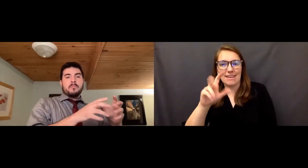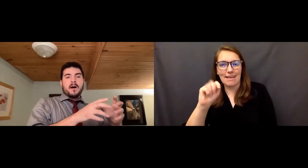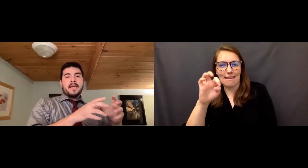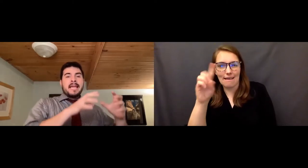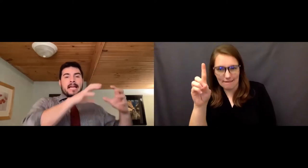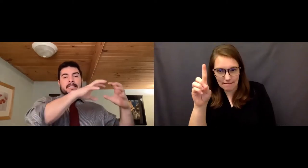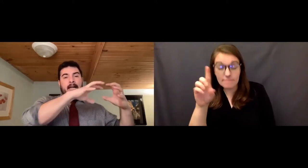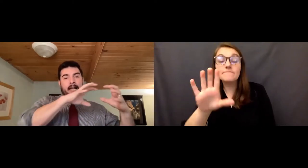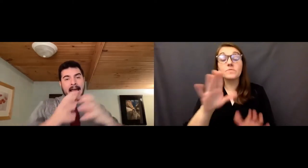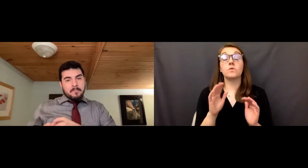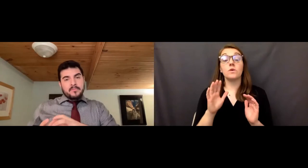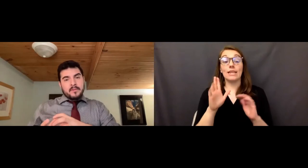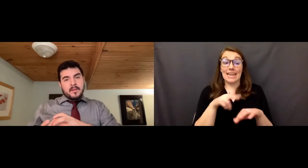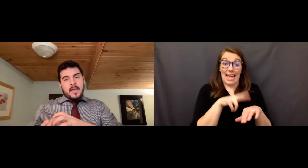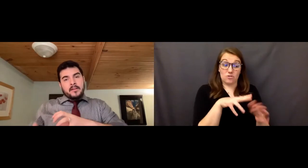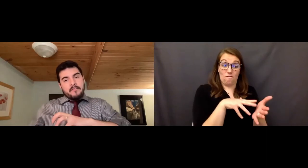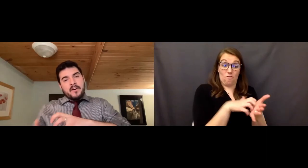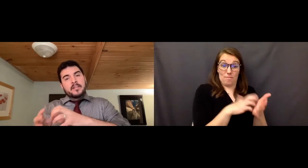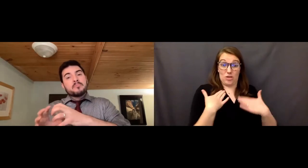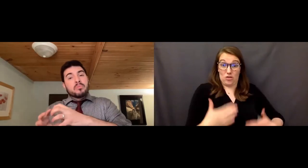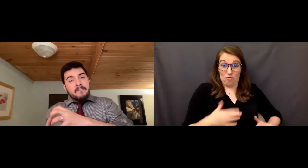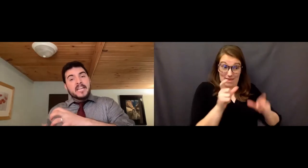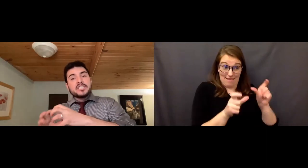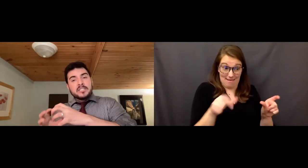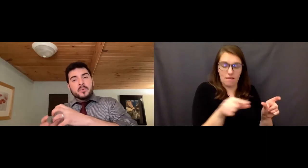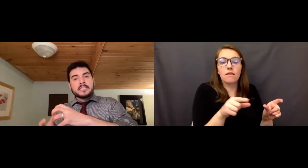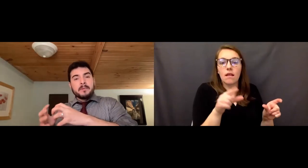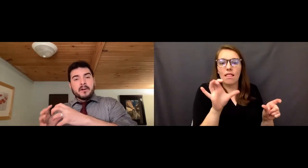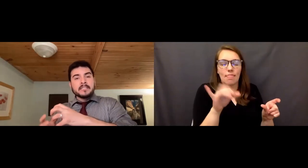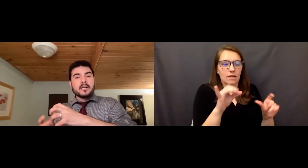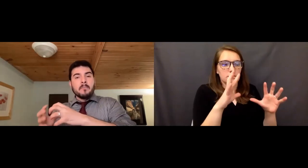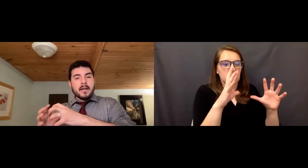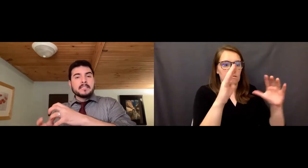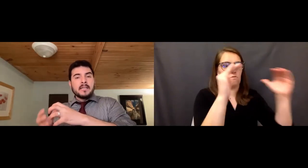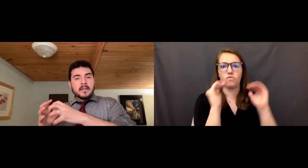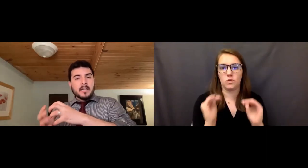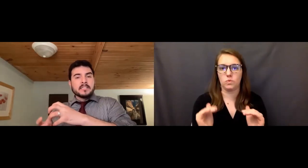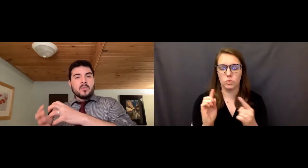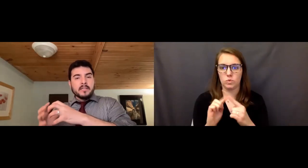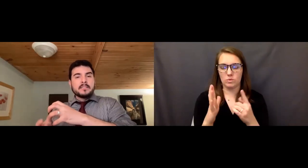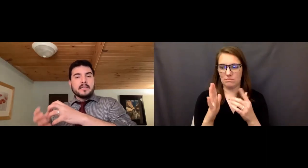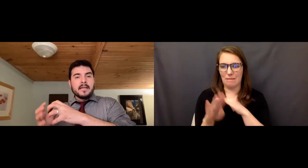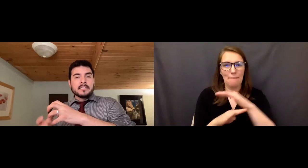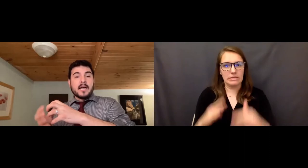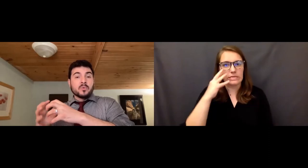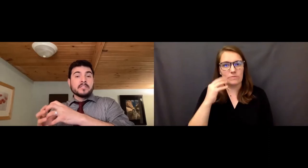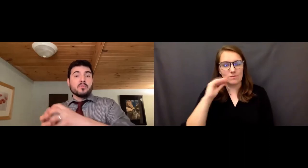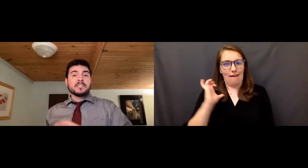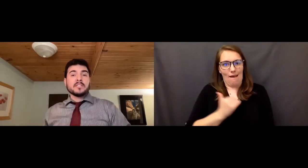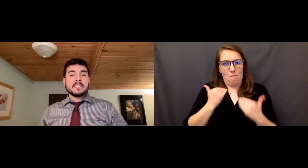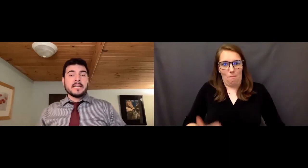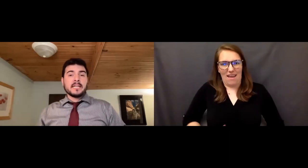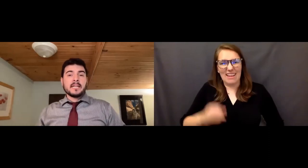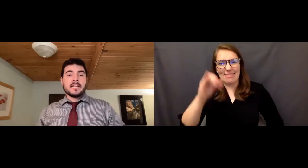of the human body is collapsed into the various privations we experience in our bodies as a consequence